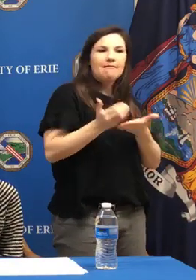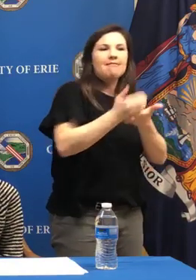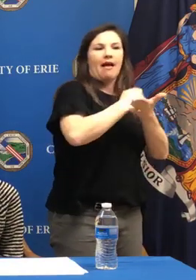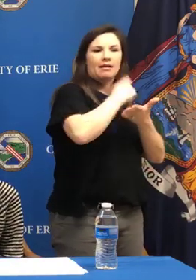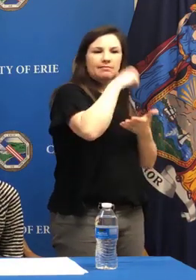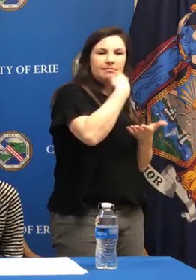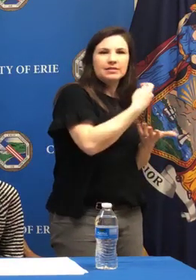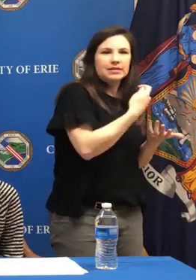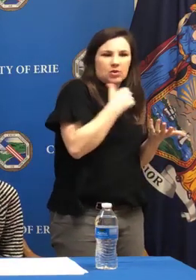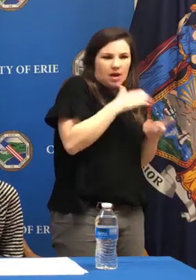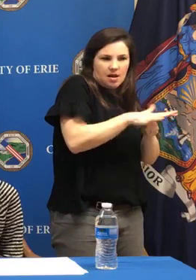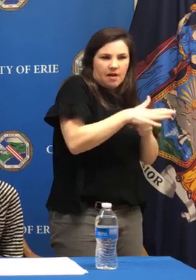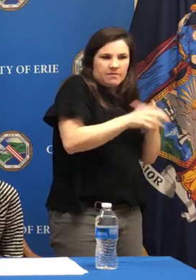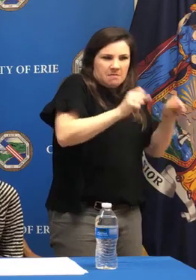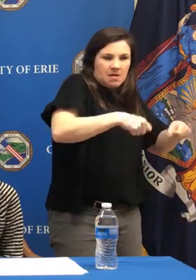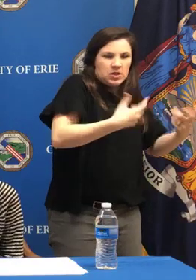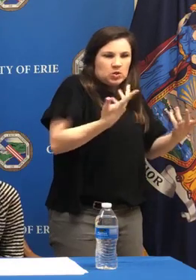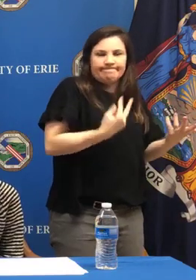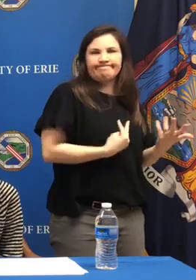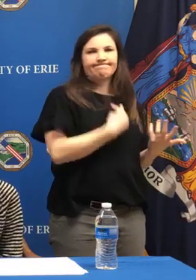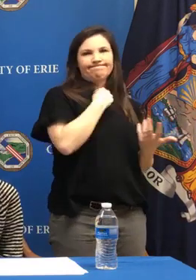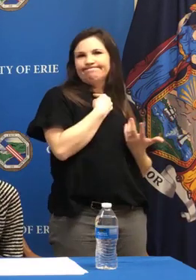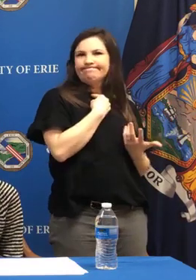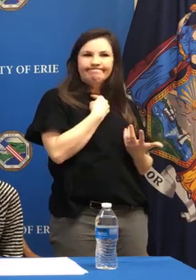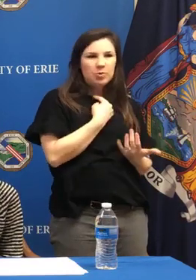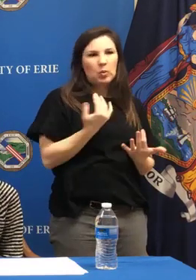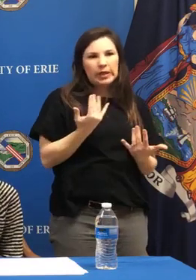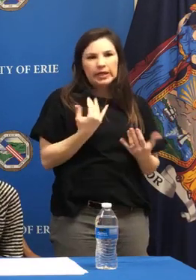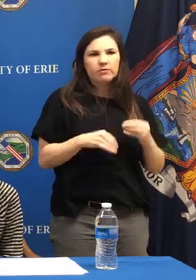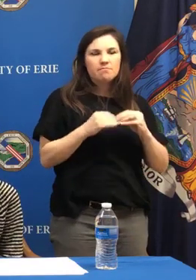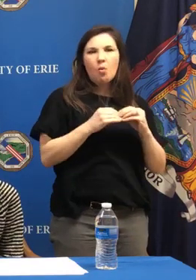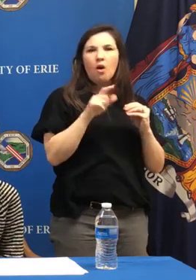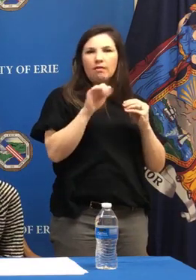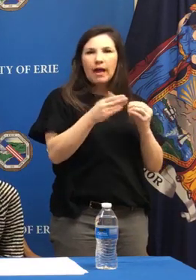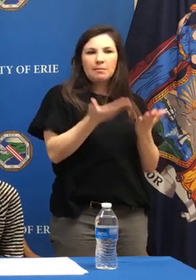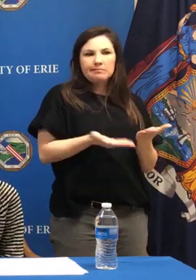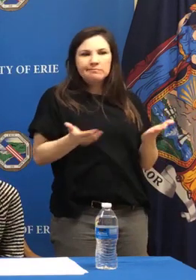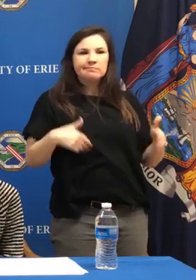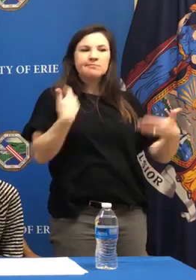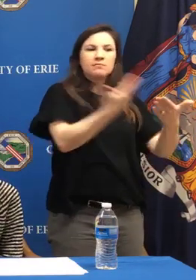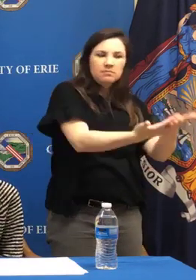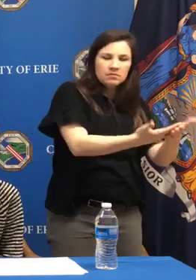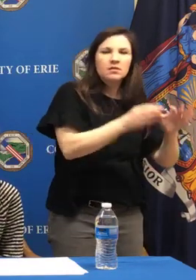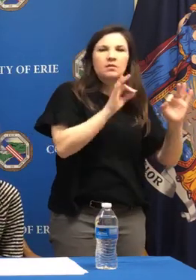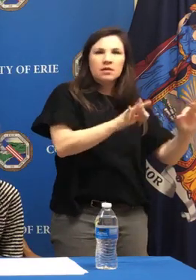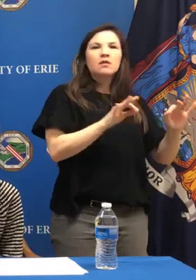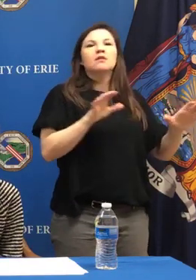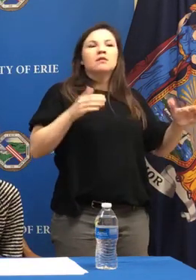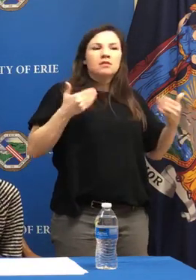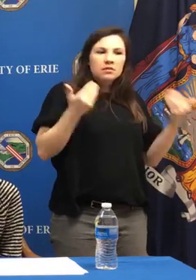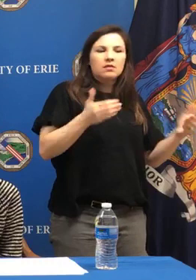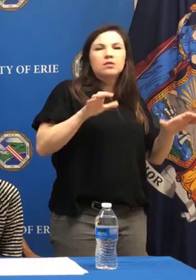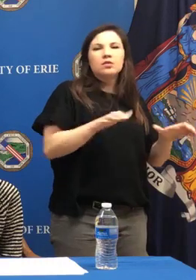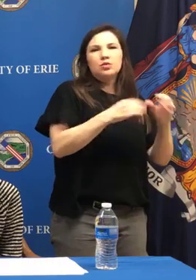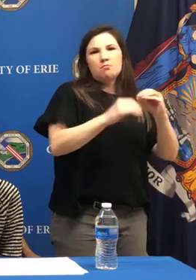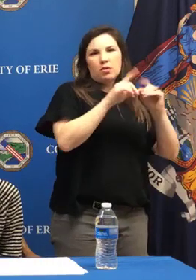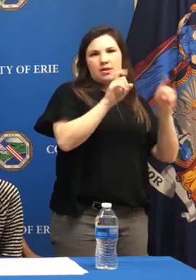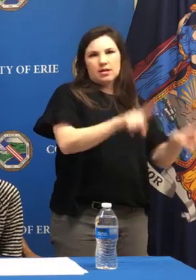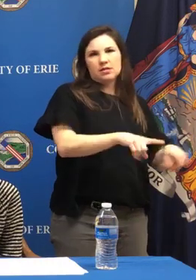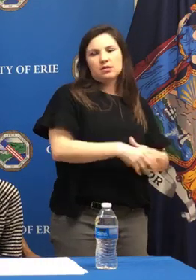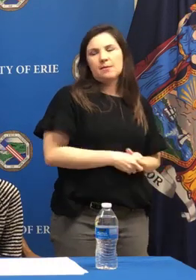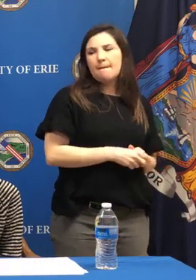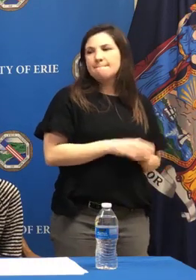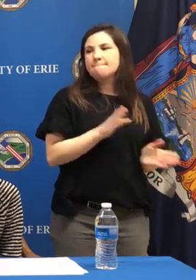So we're, our hands are tied. We have to wait for more laboratory resources to be able to do more testing. Thank